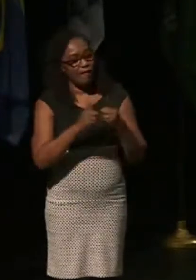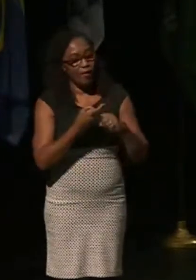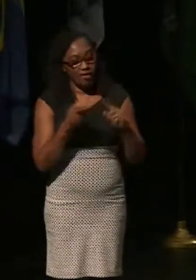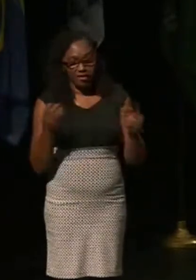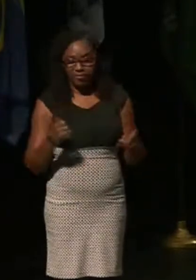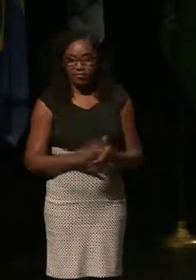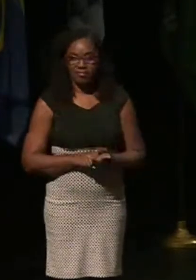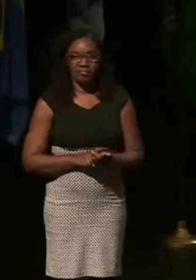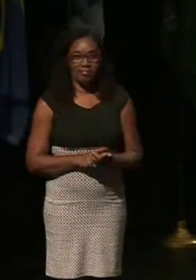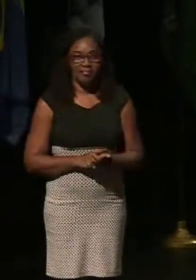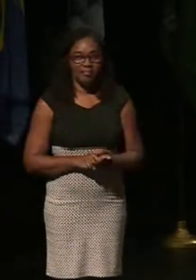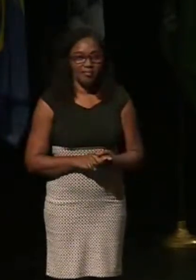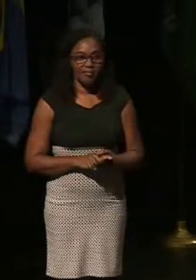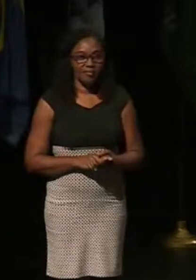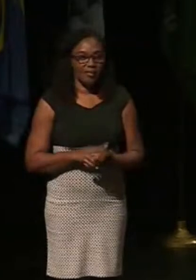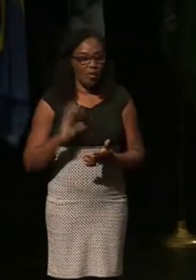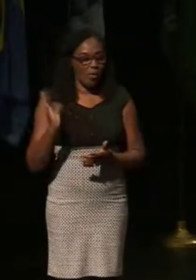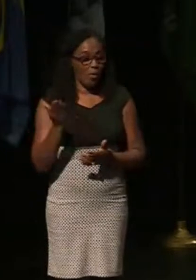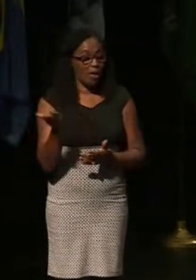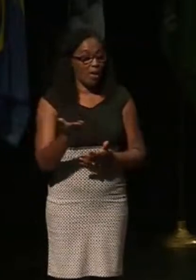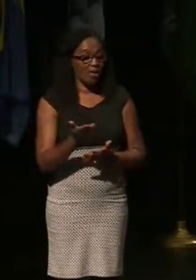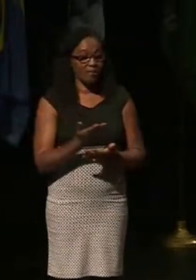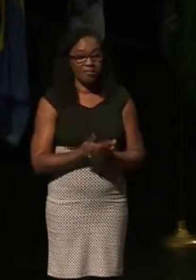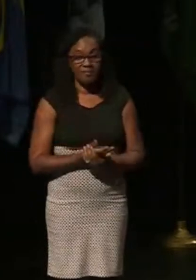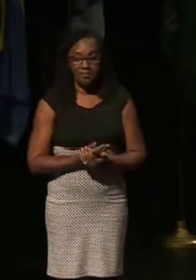of the viewing public, ladies and gentlemen.